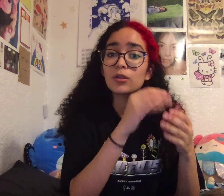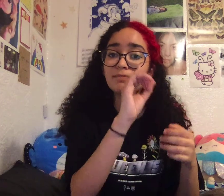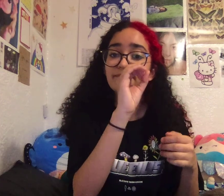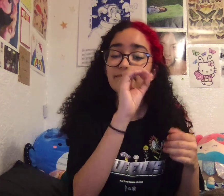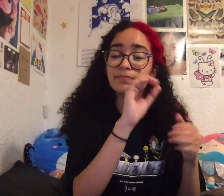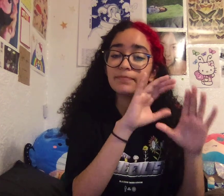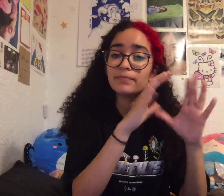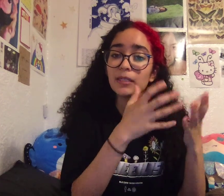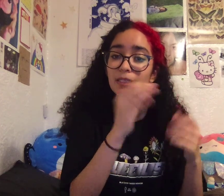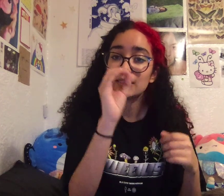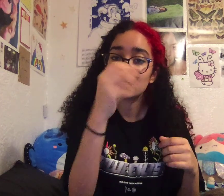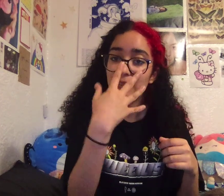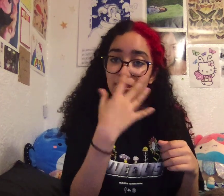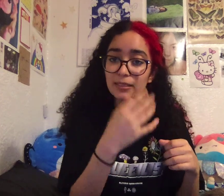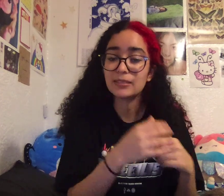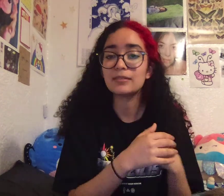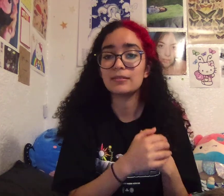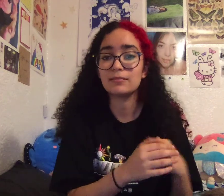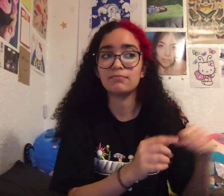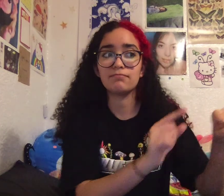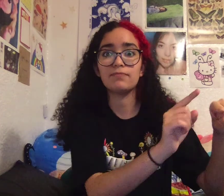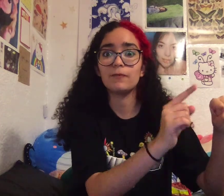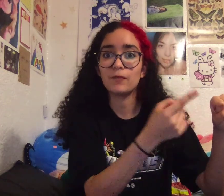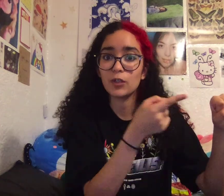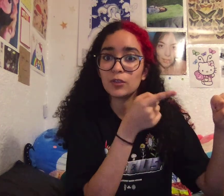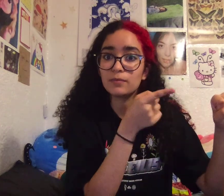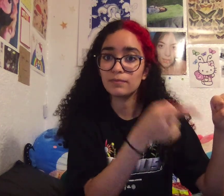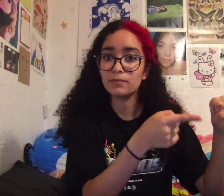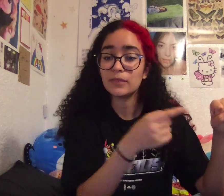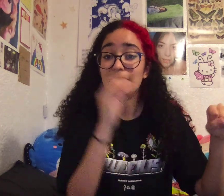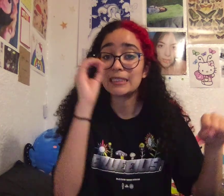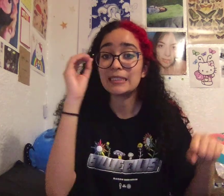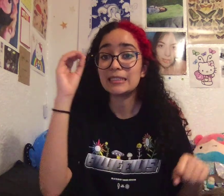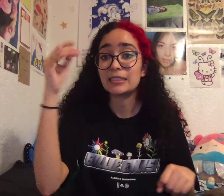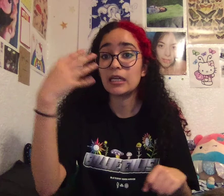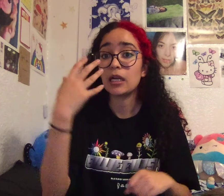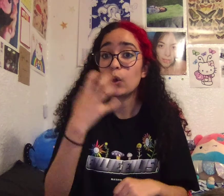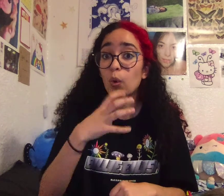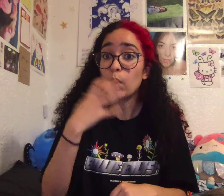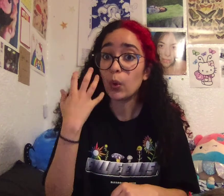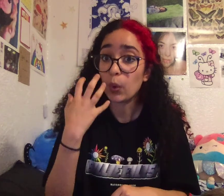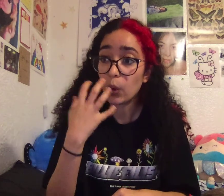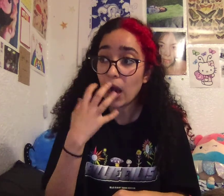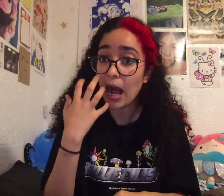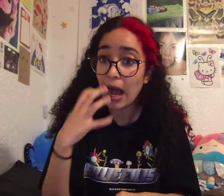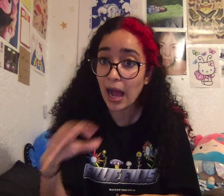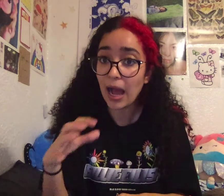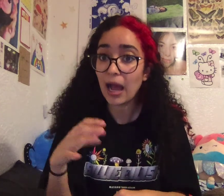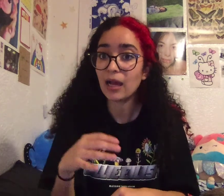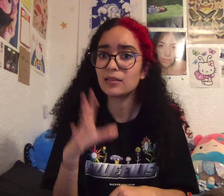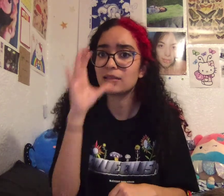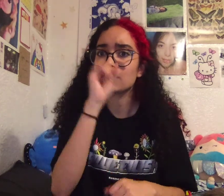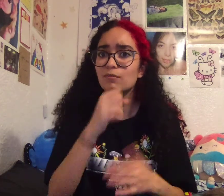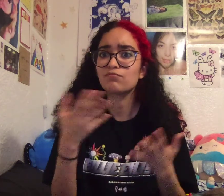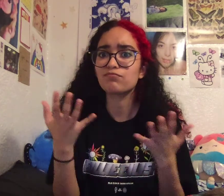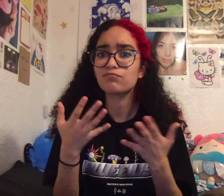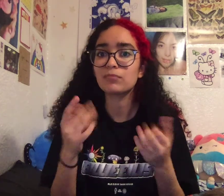to the sun, okay? The sun is super duper hot, so guess what? Mercury is a really, really hot